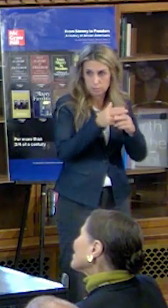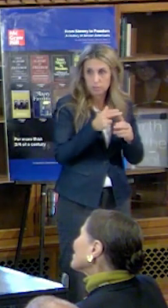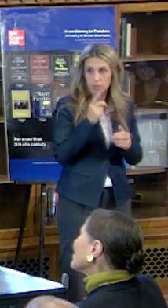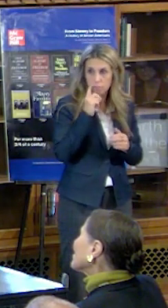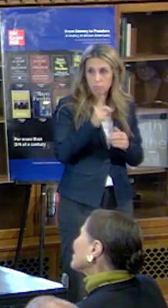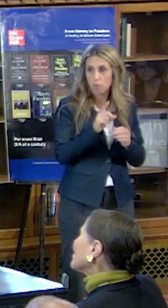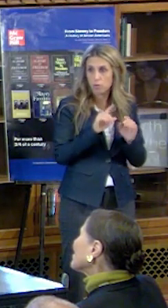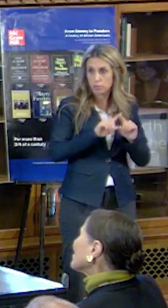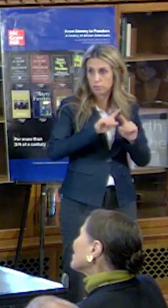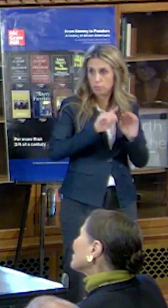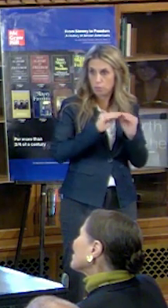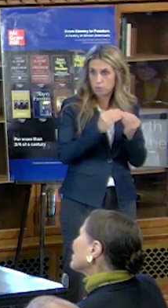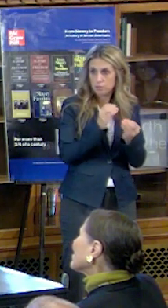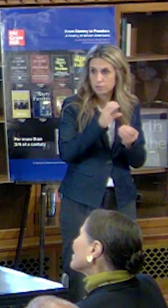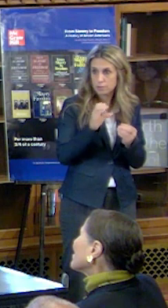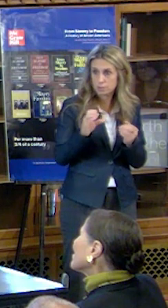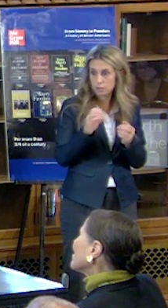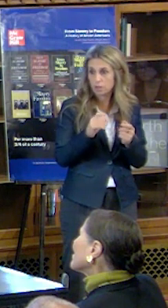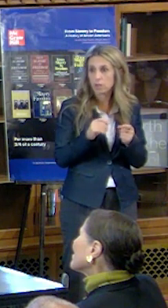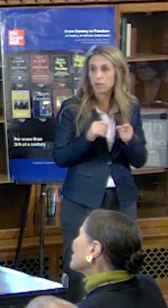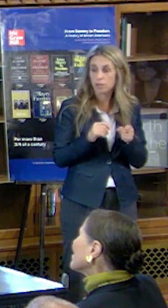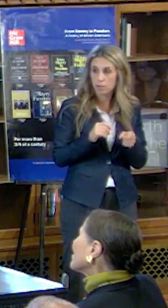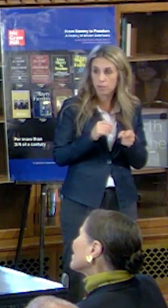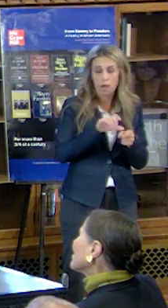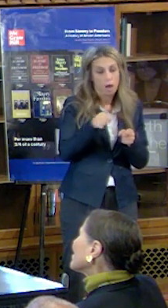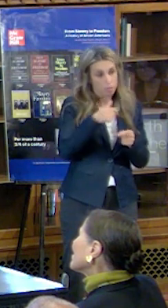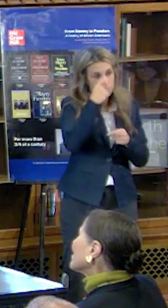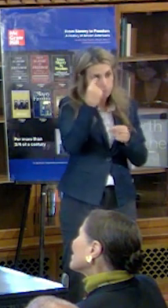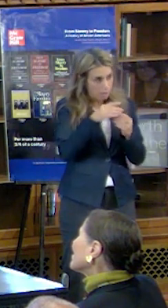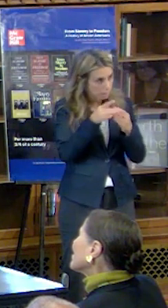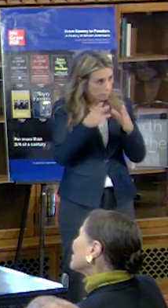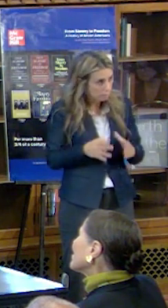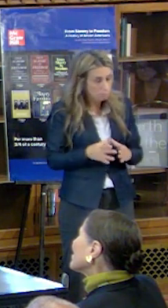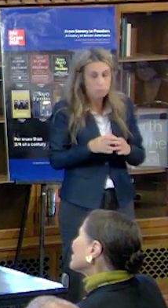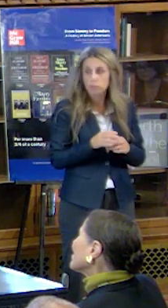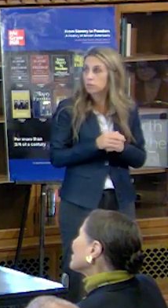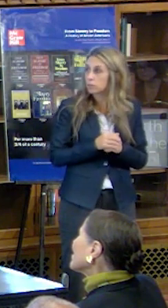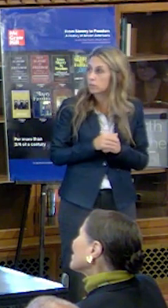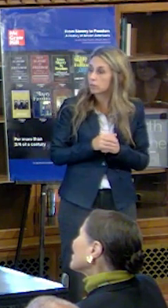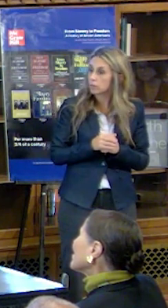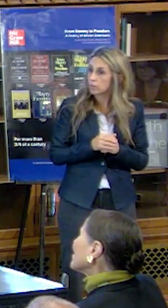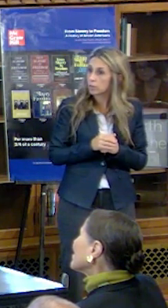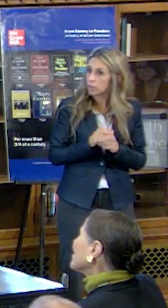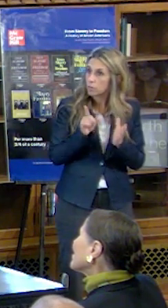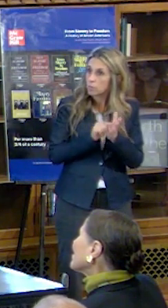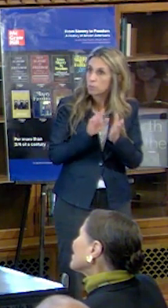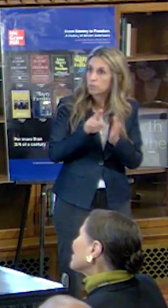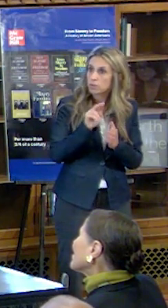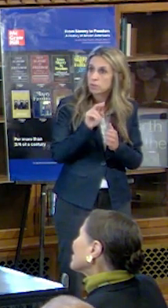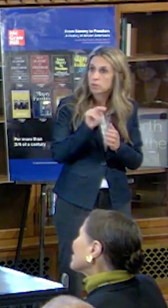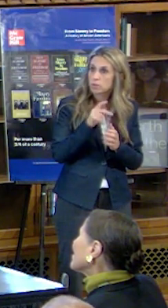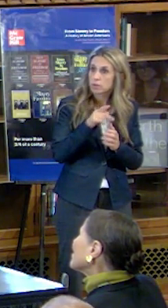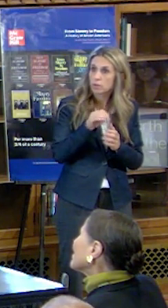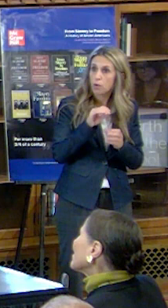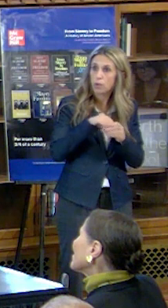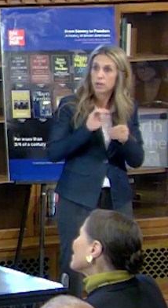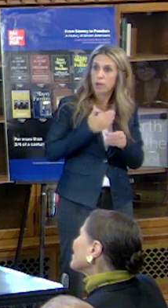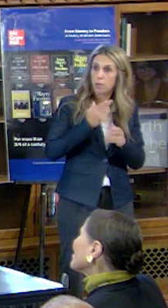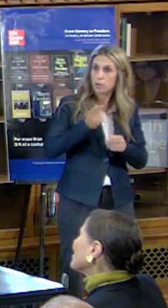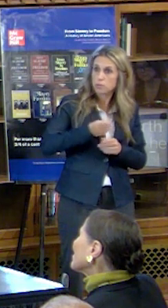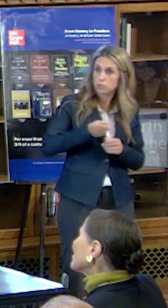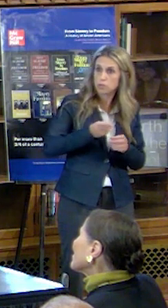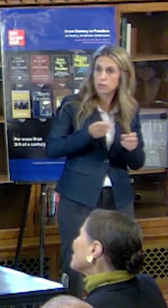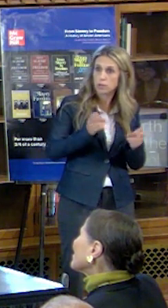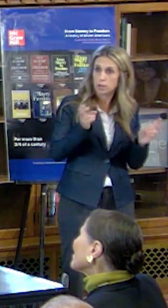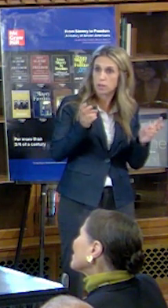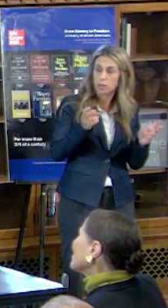organization CC sping alongside other black leaders harg wson publishes the Negro in our history went to